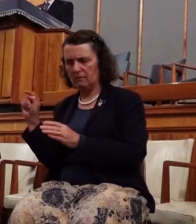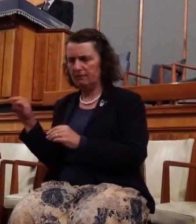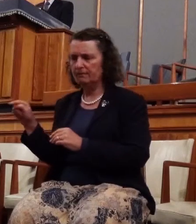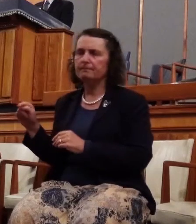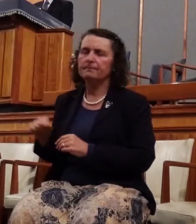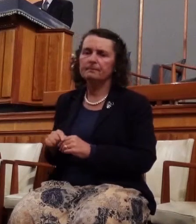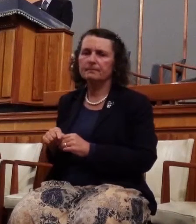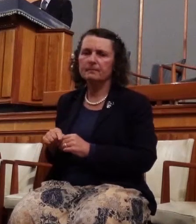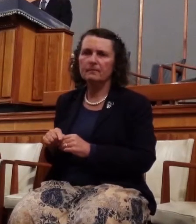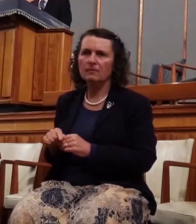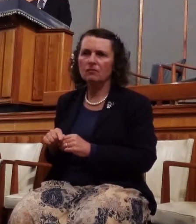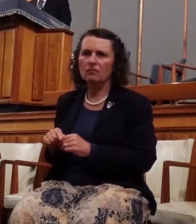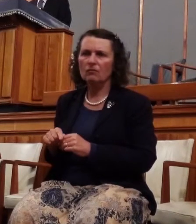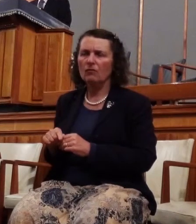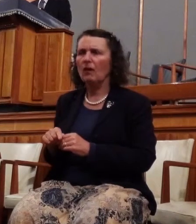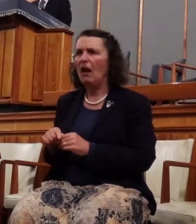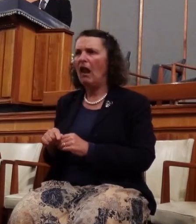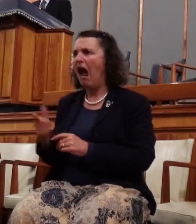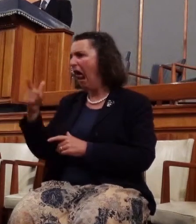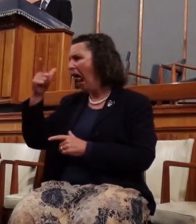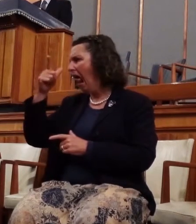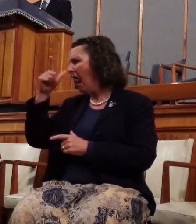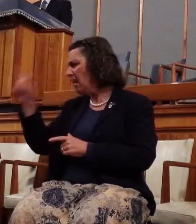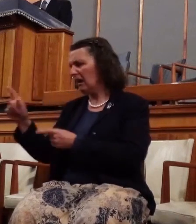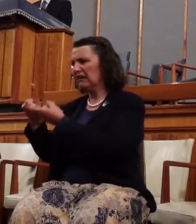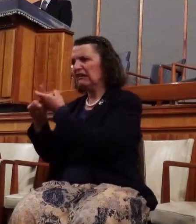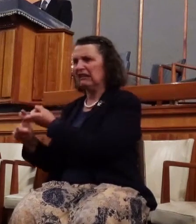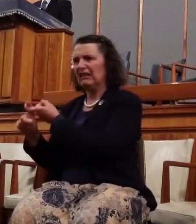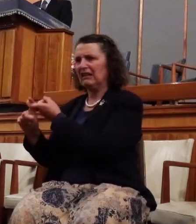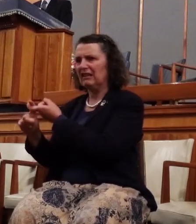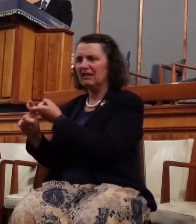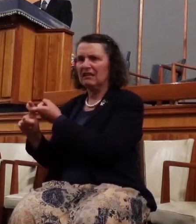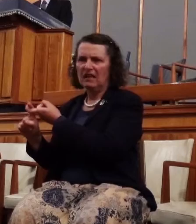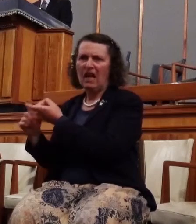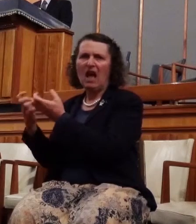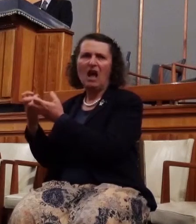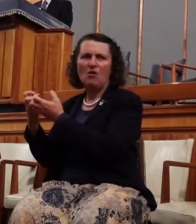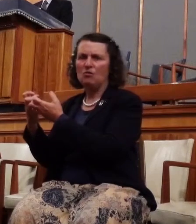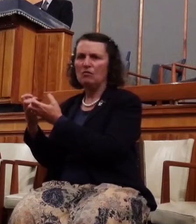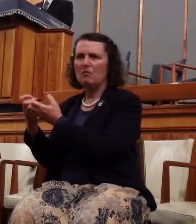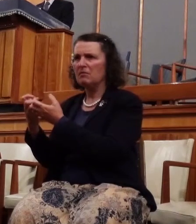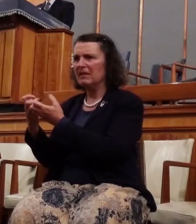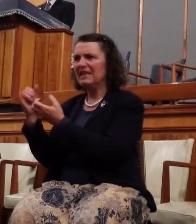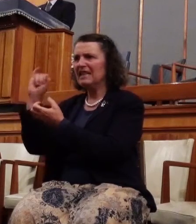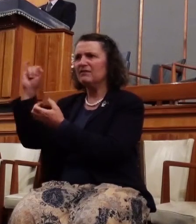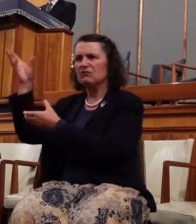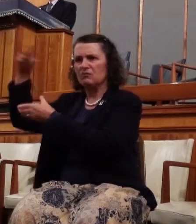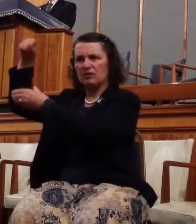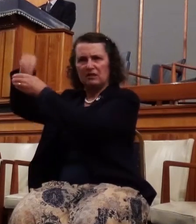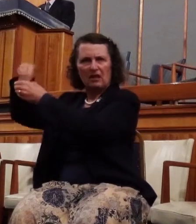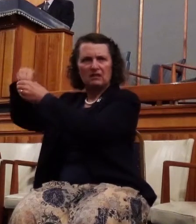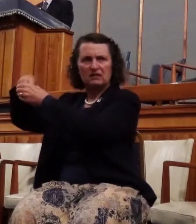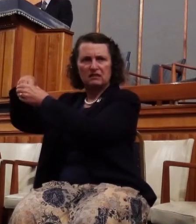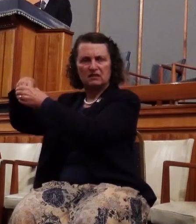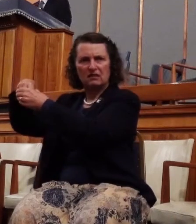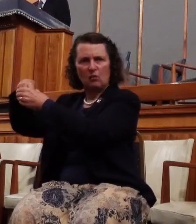a fortune teller possessed by a spirit of divination. She was making a lot of